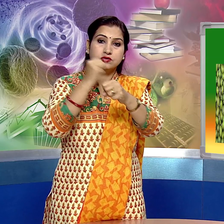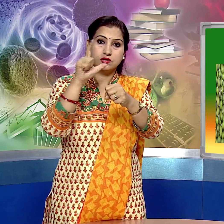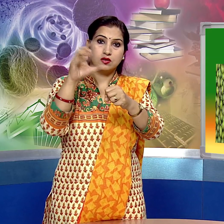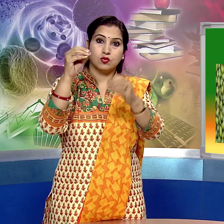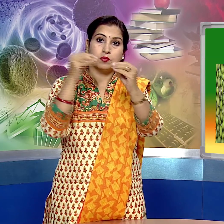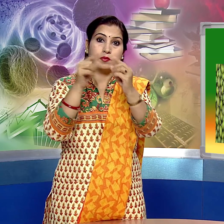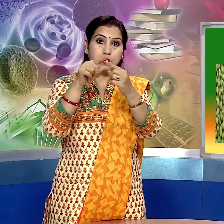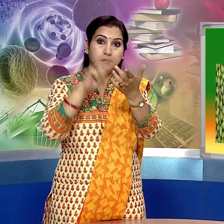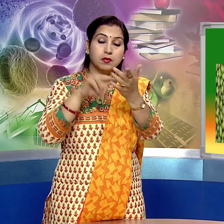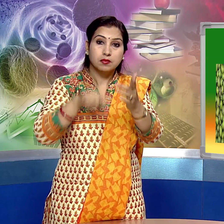cells.